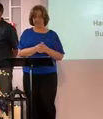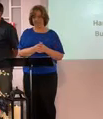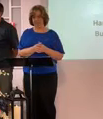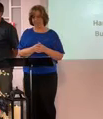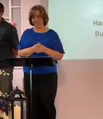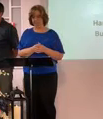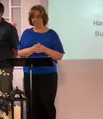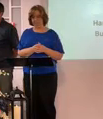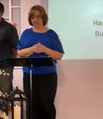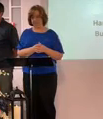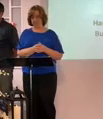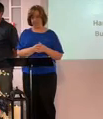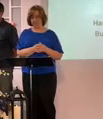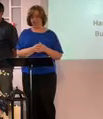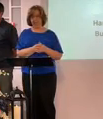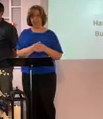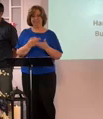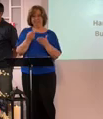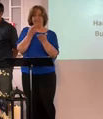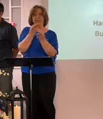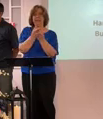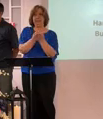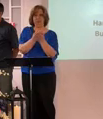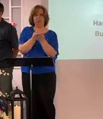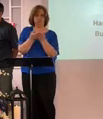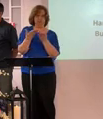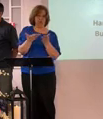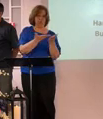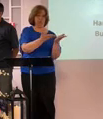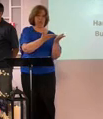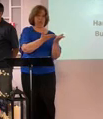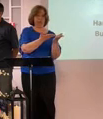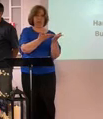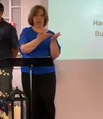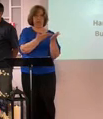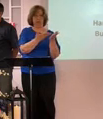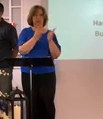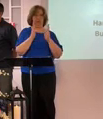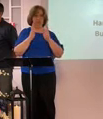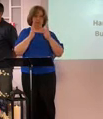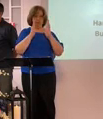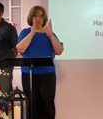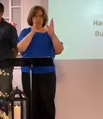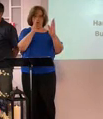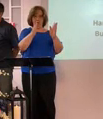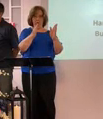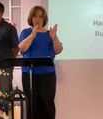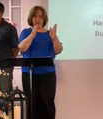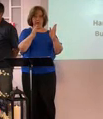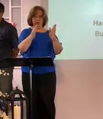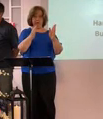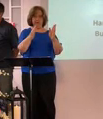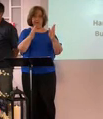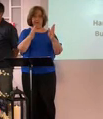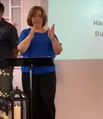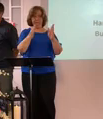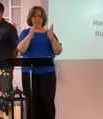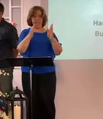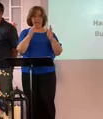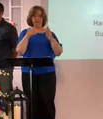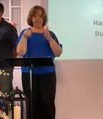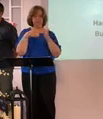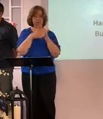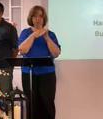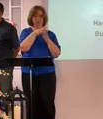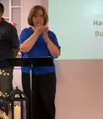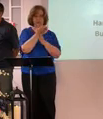I rolled in on a stretcher. The hallway was lined with everybody. Back then,